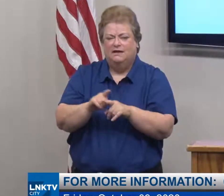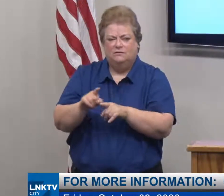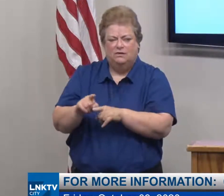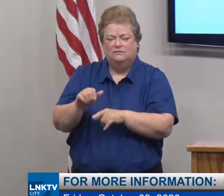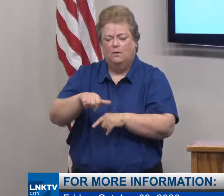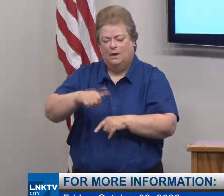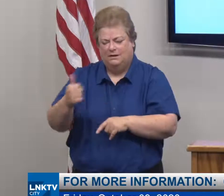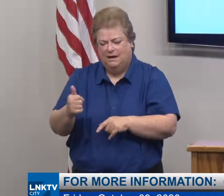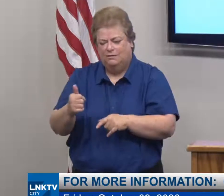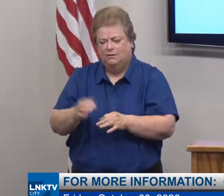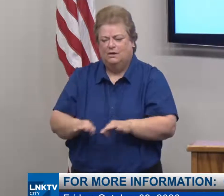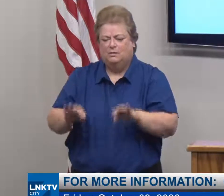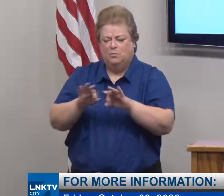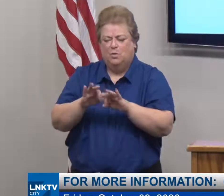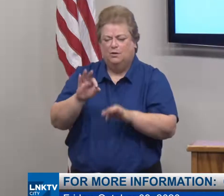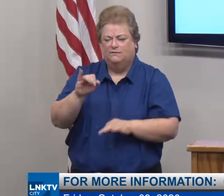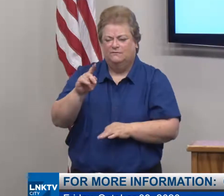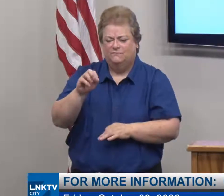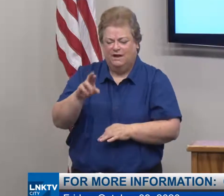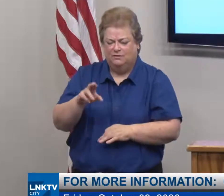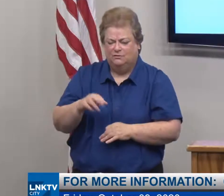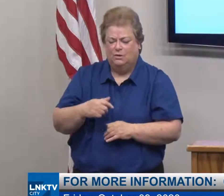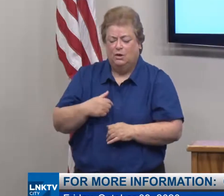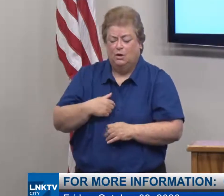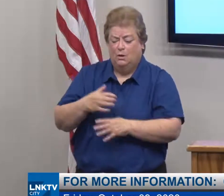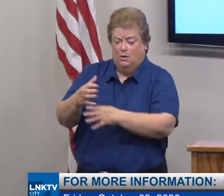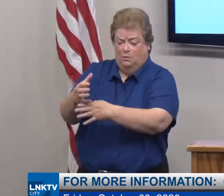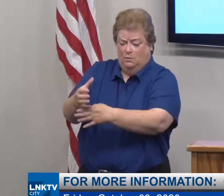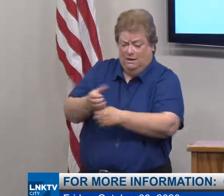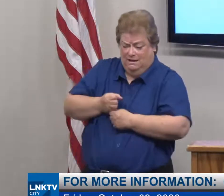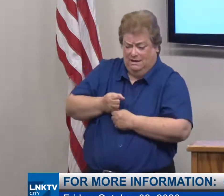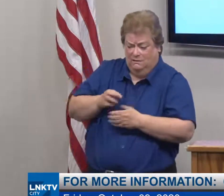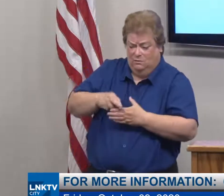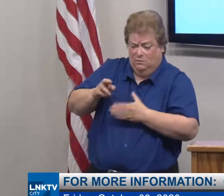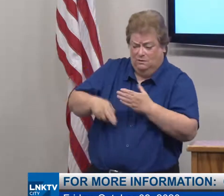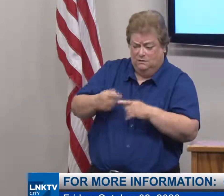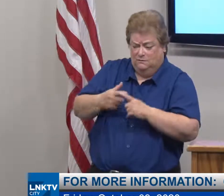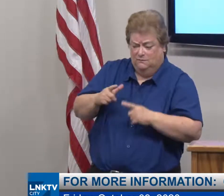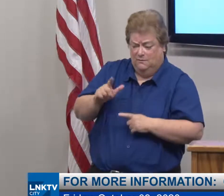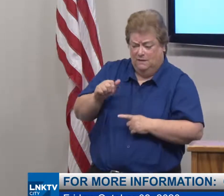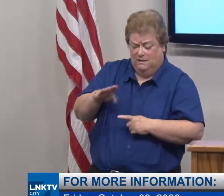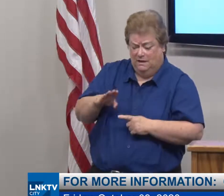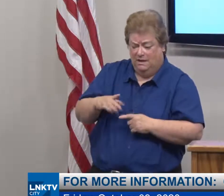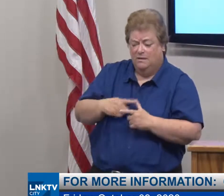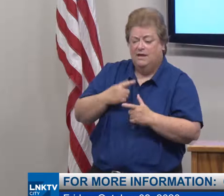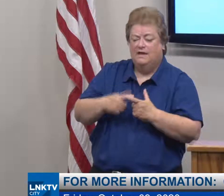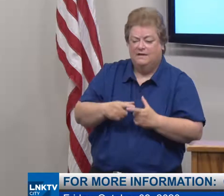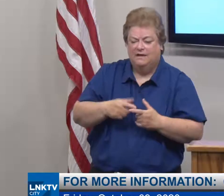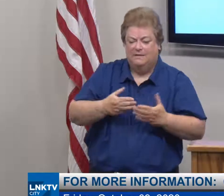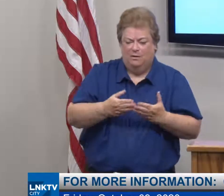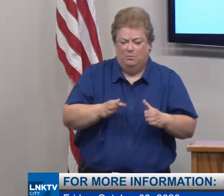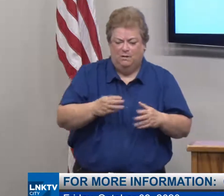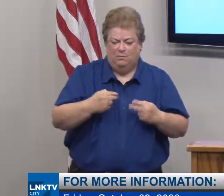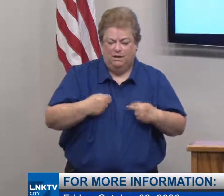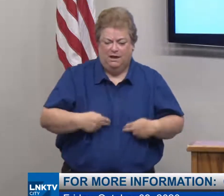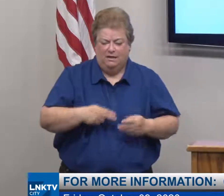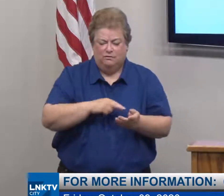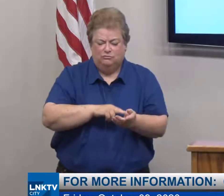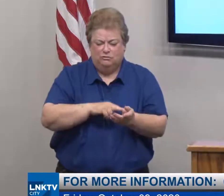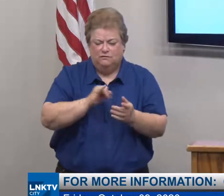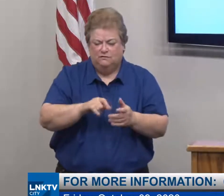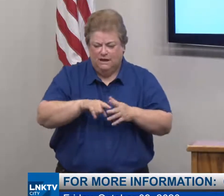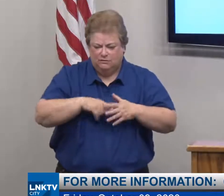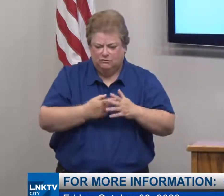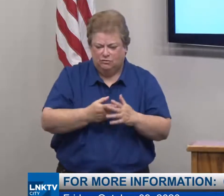primary factor. The sooner test results are received from the labs, the sooner public health nurses can begin the important step of